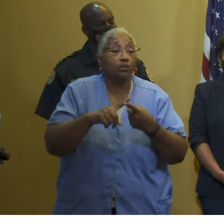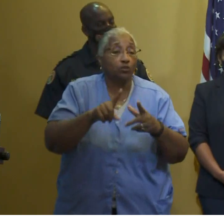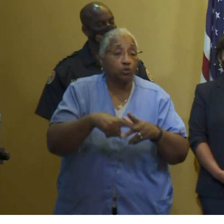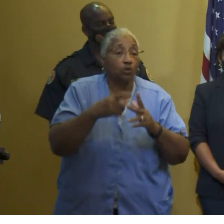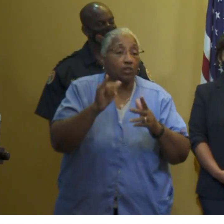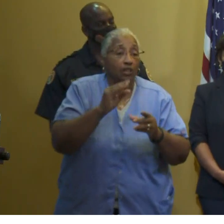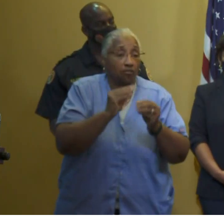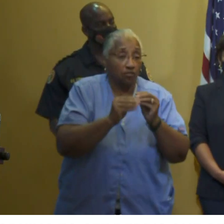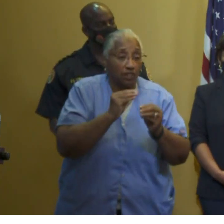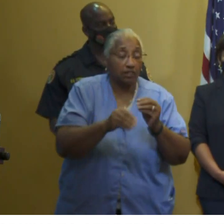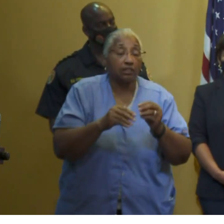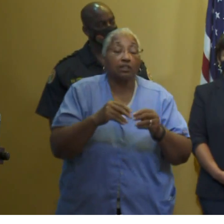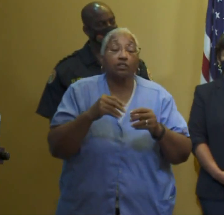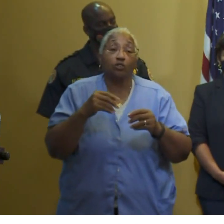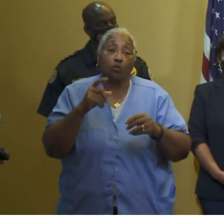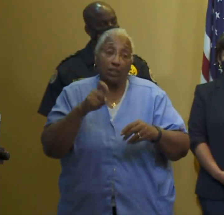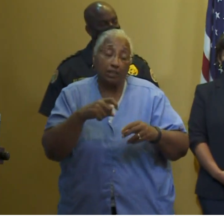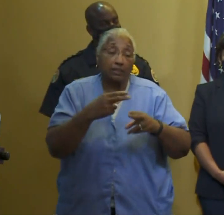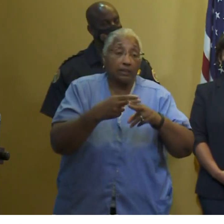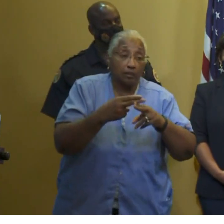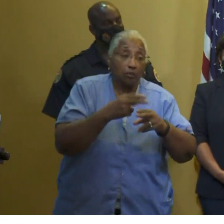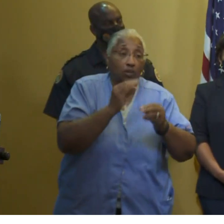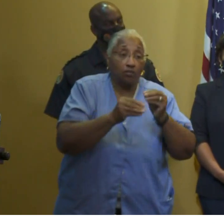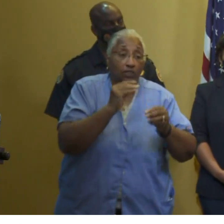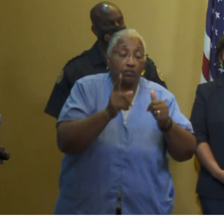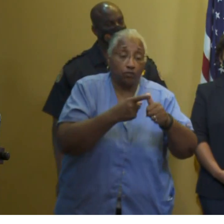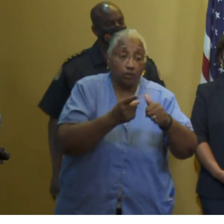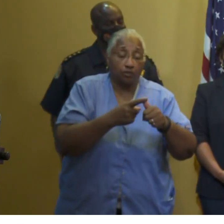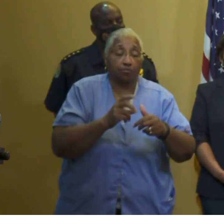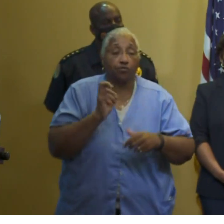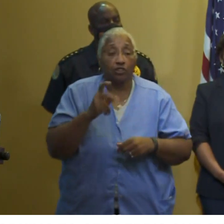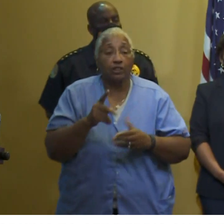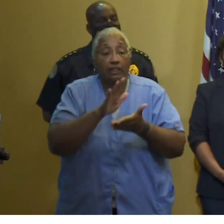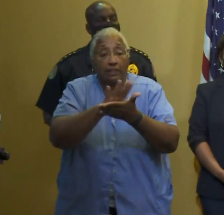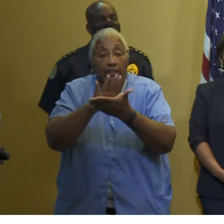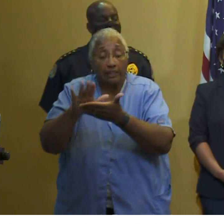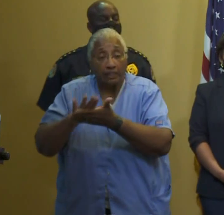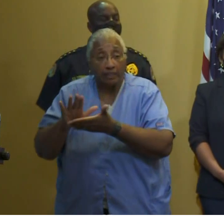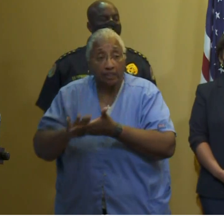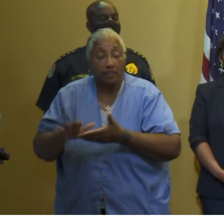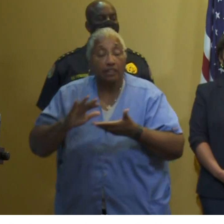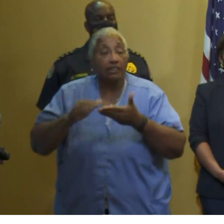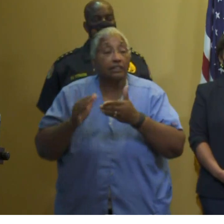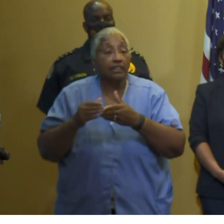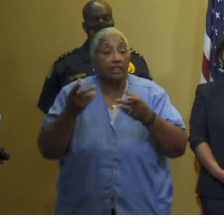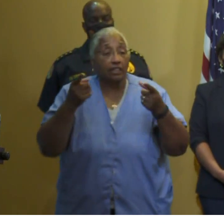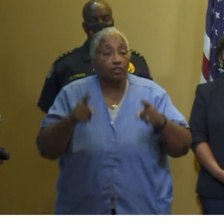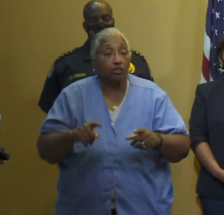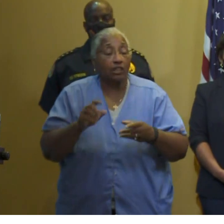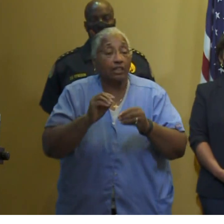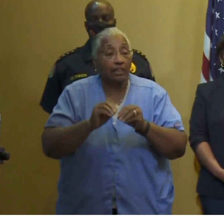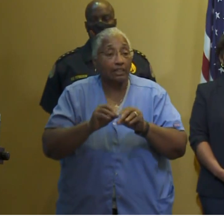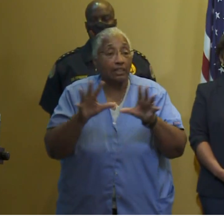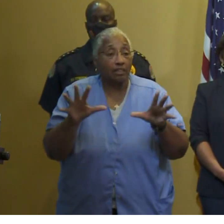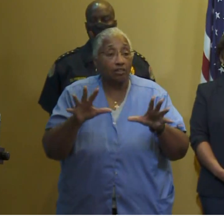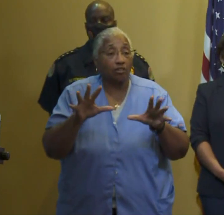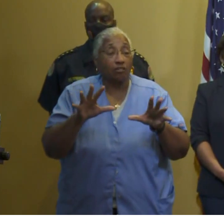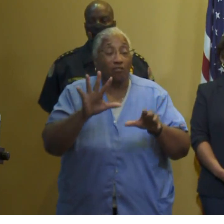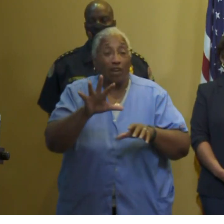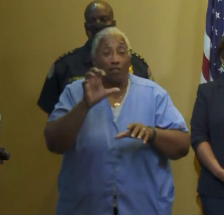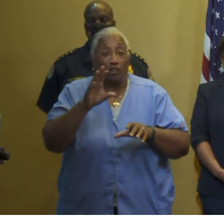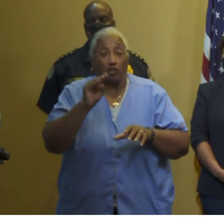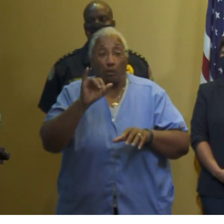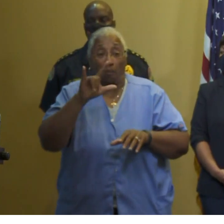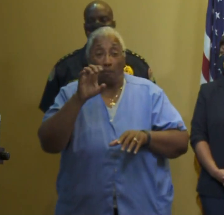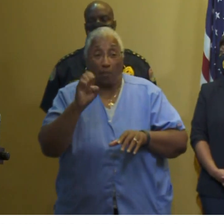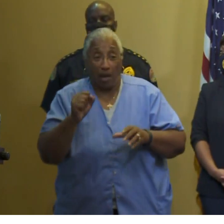temporary fix is. Sanitation. The city departments and contractors have cleared over 500 miles of city right-of-way. That's up